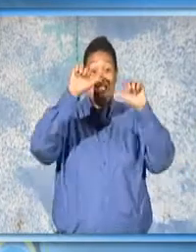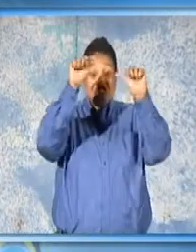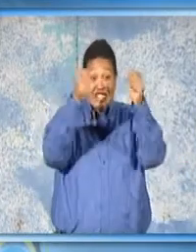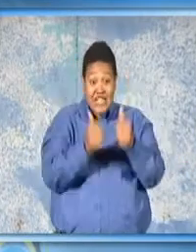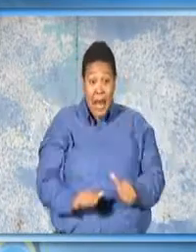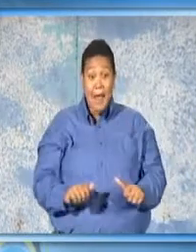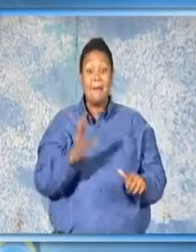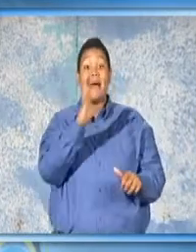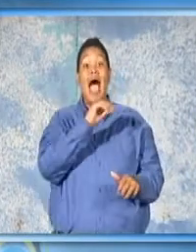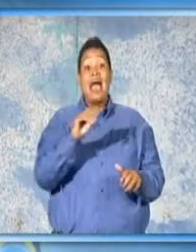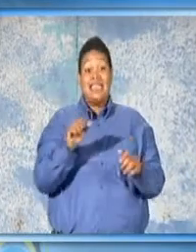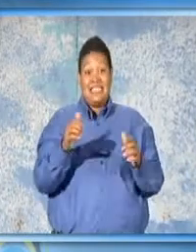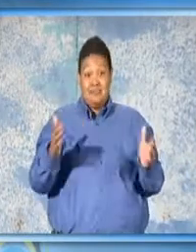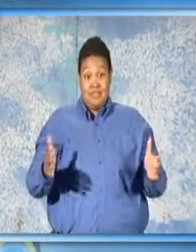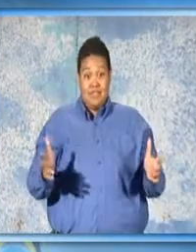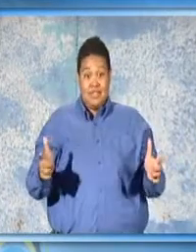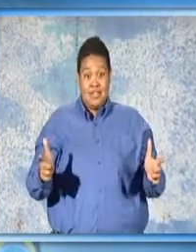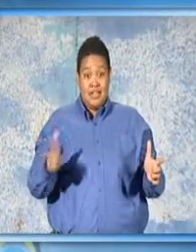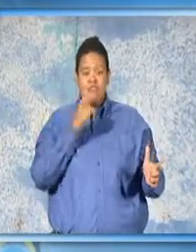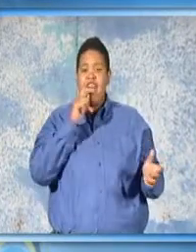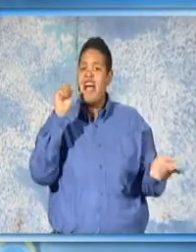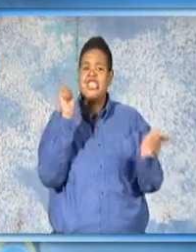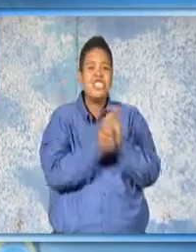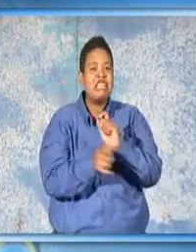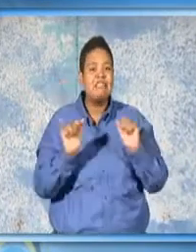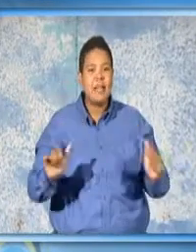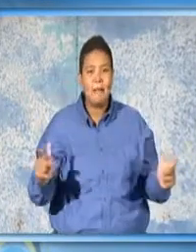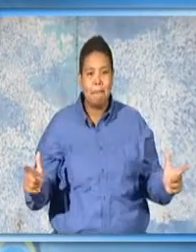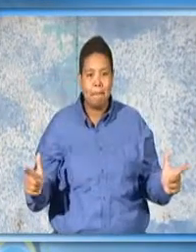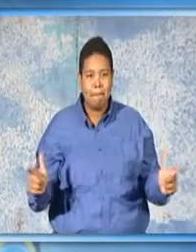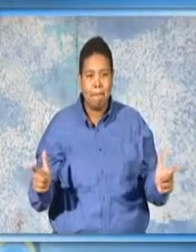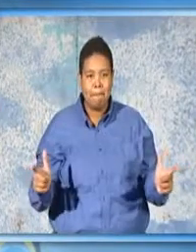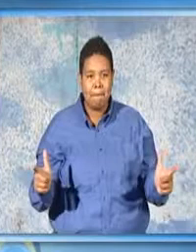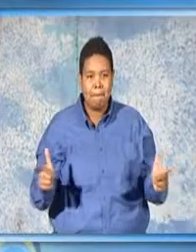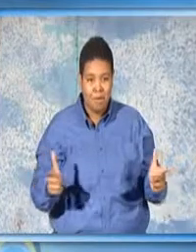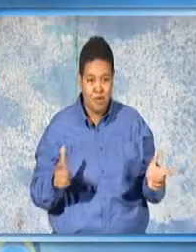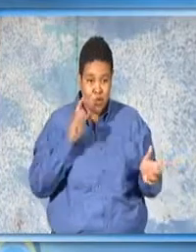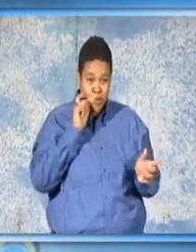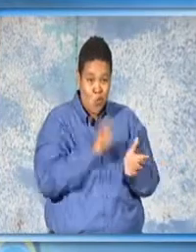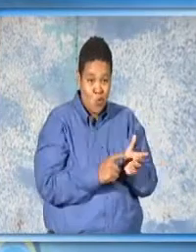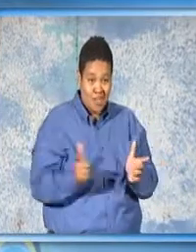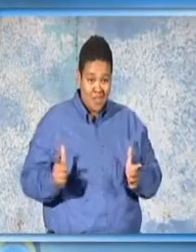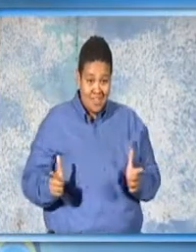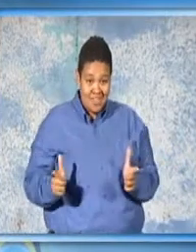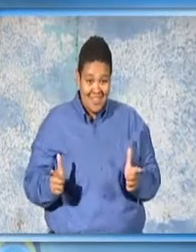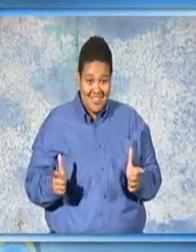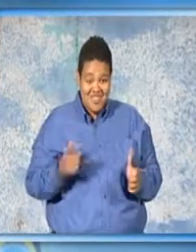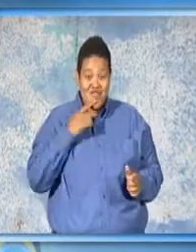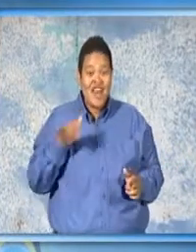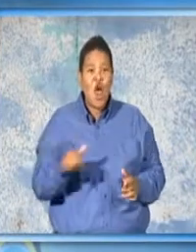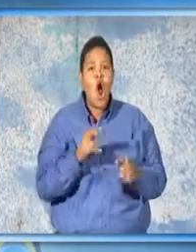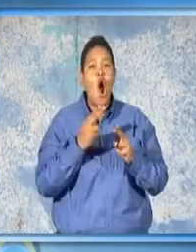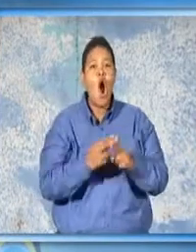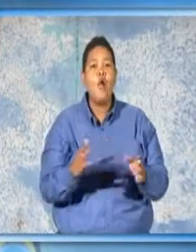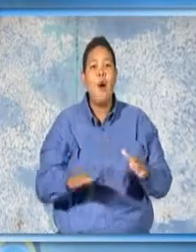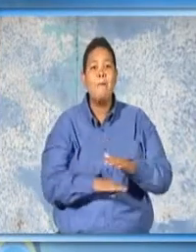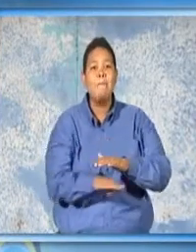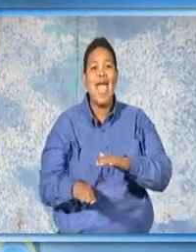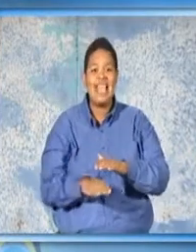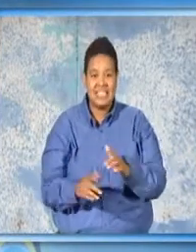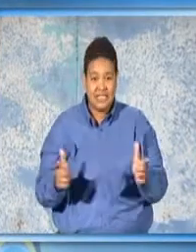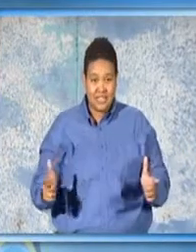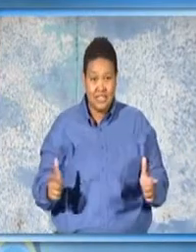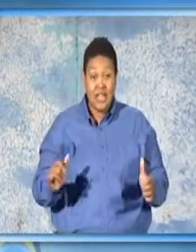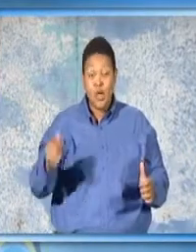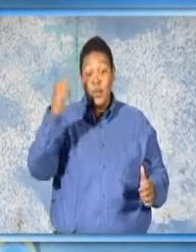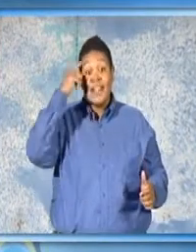of the cross-section does not change. The cross-section is usually taken as the base. Can you